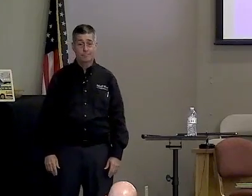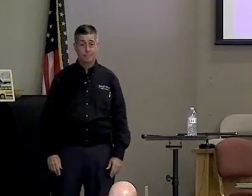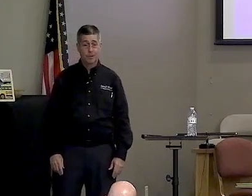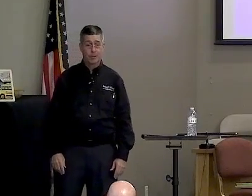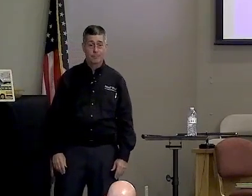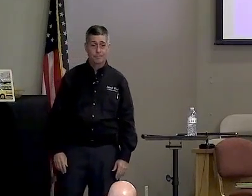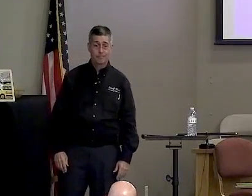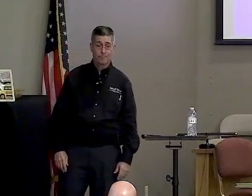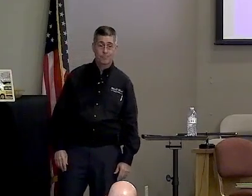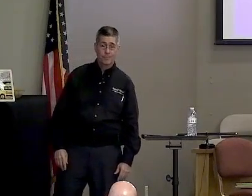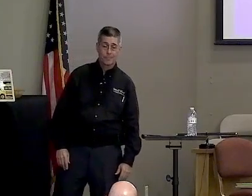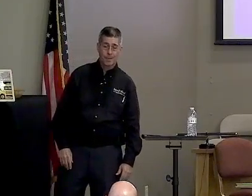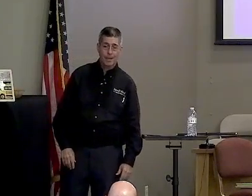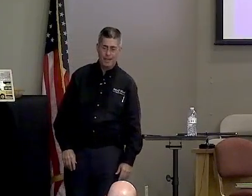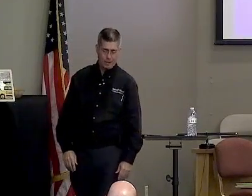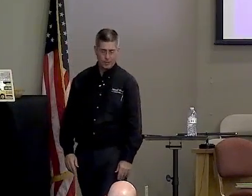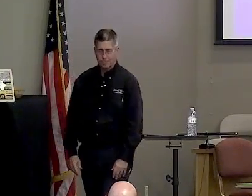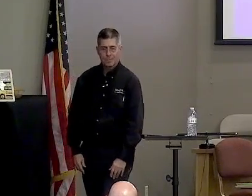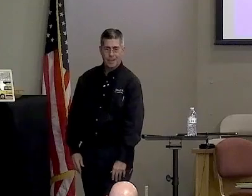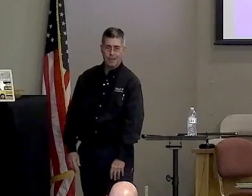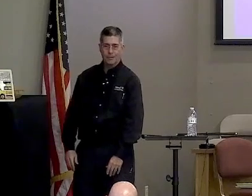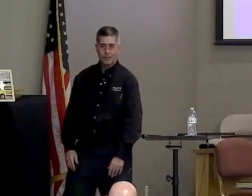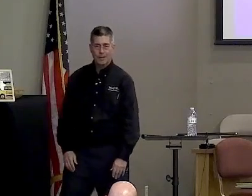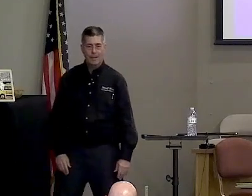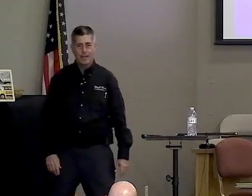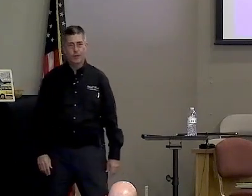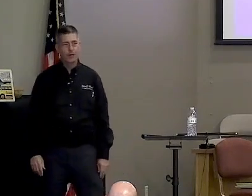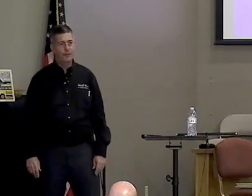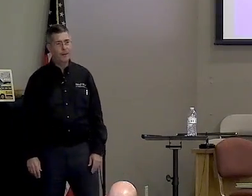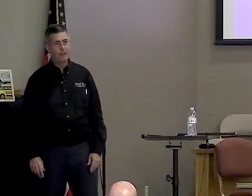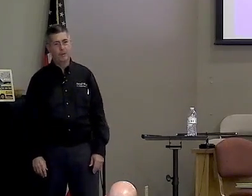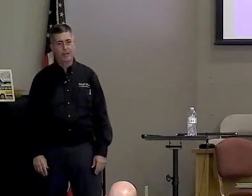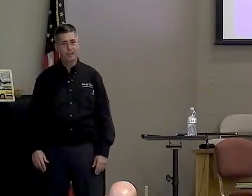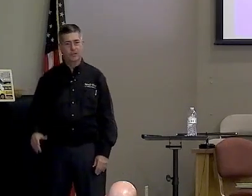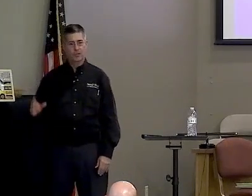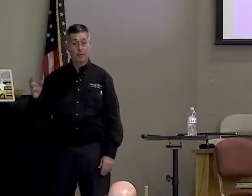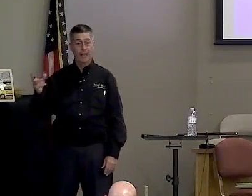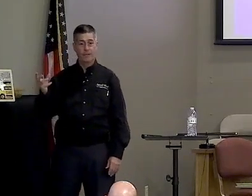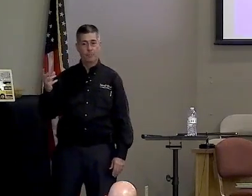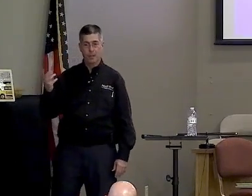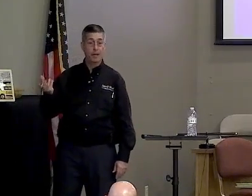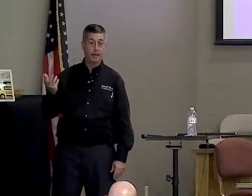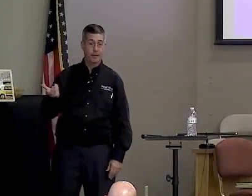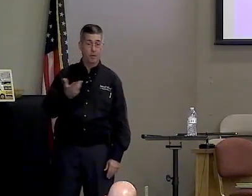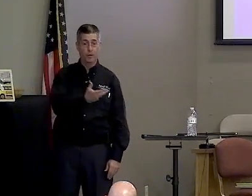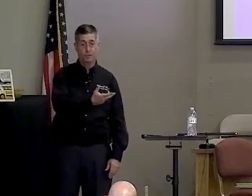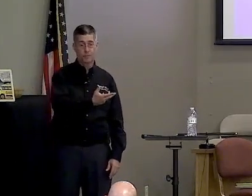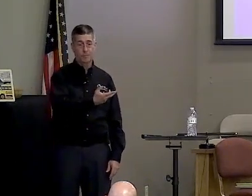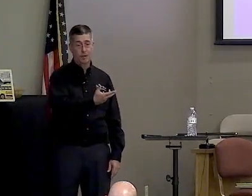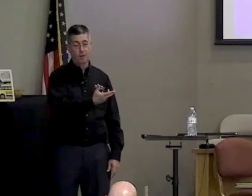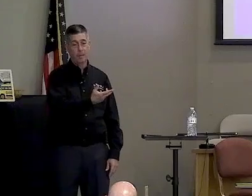you I guess that's the way we're going to help you. It is. It is. And you're going to find people that just don't have the ability to deal with hearing people.